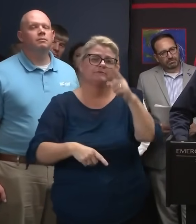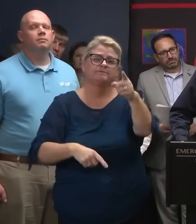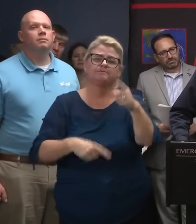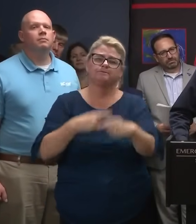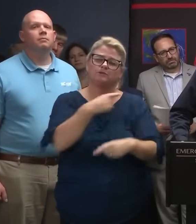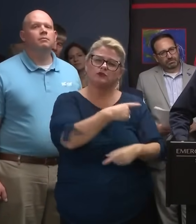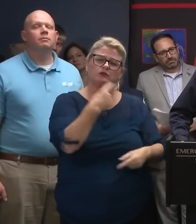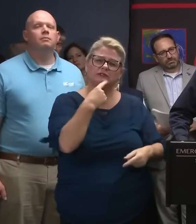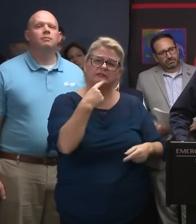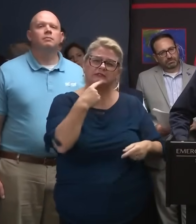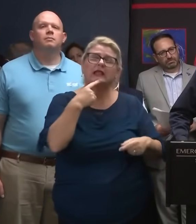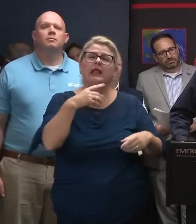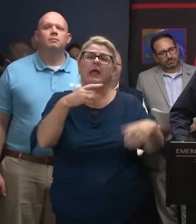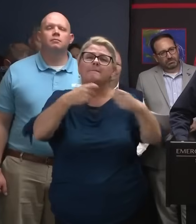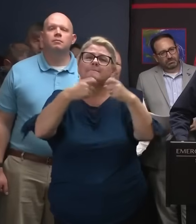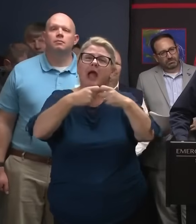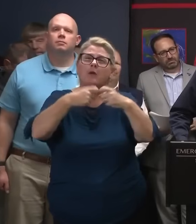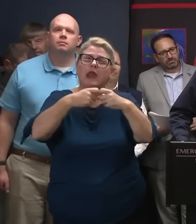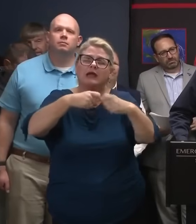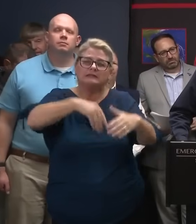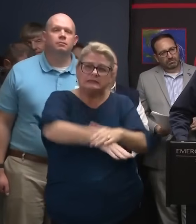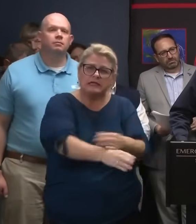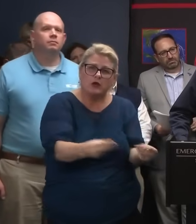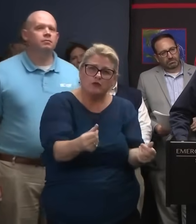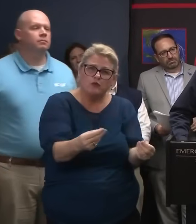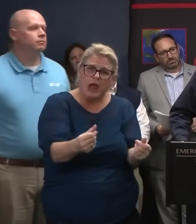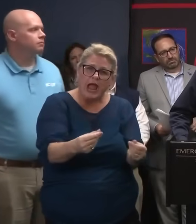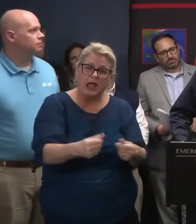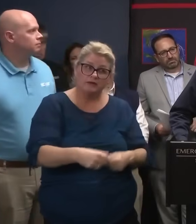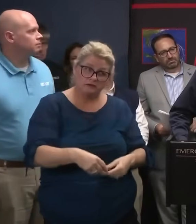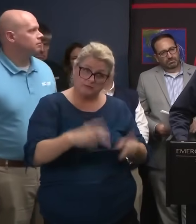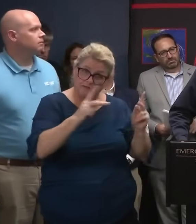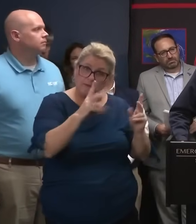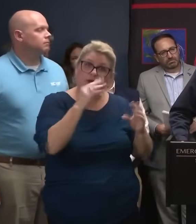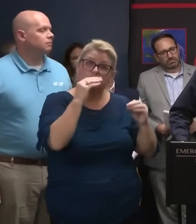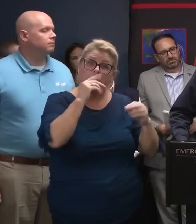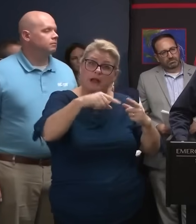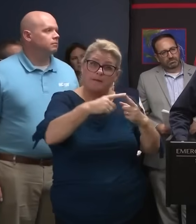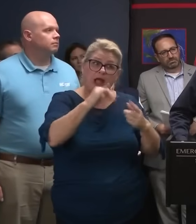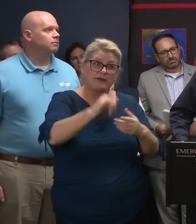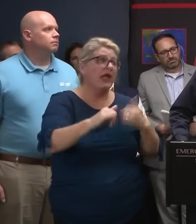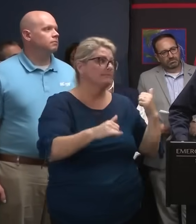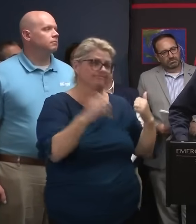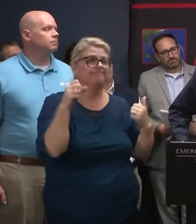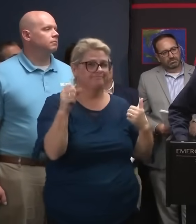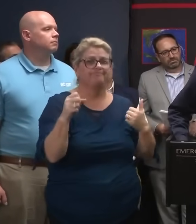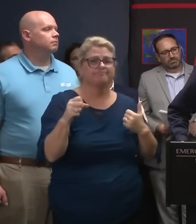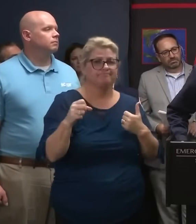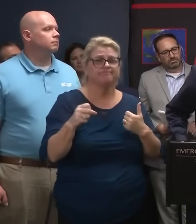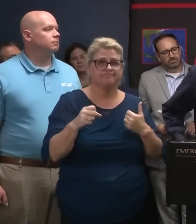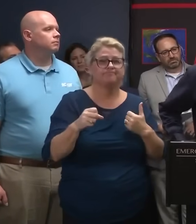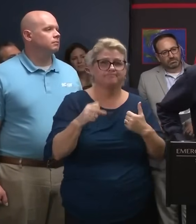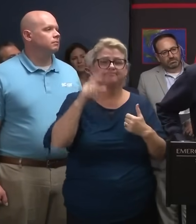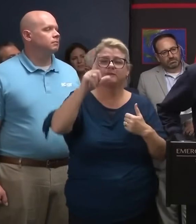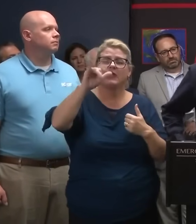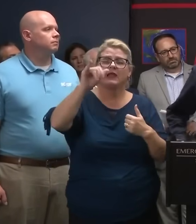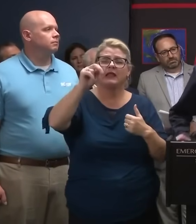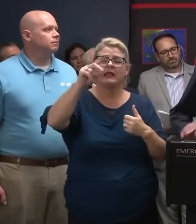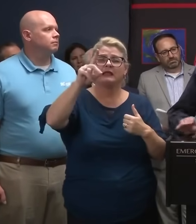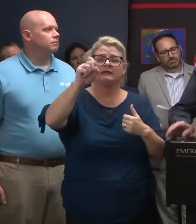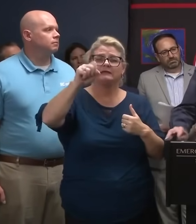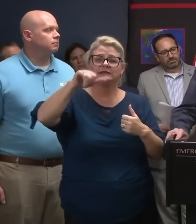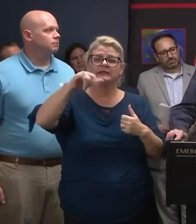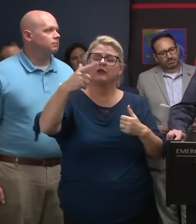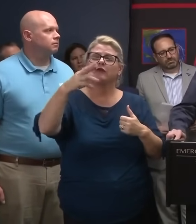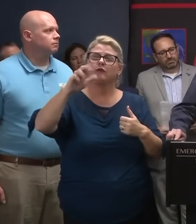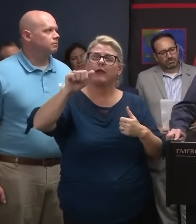you mentioned burying power lines. Is that something, do you see more talks about that infrastructure change yes. happening in the future? Yes, Lindsey Graham